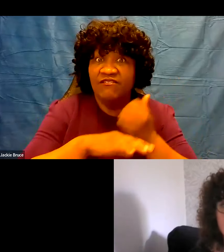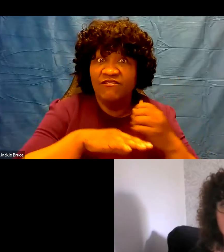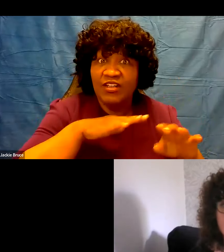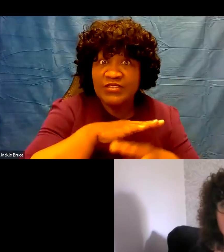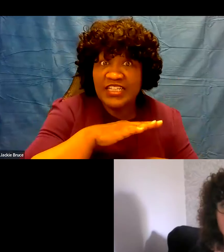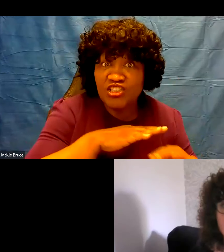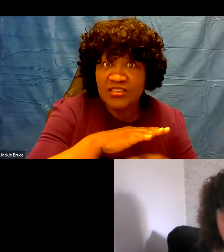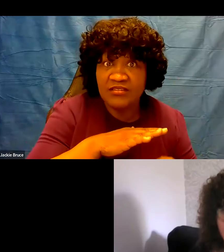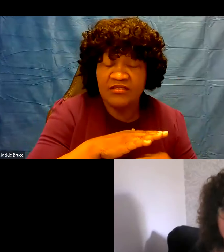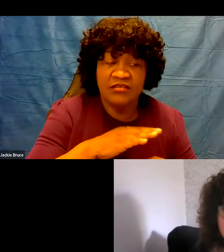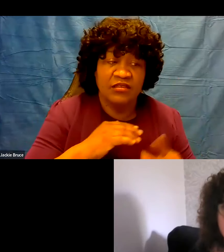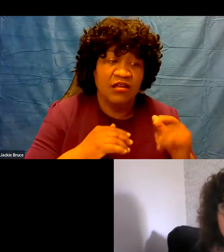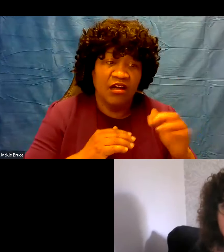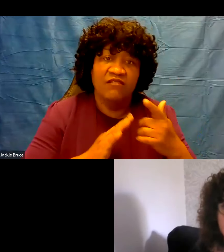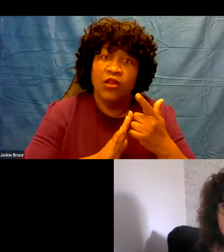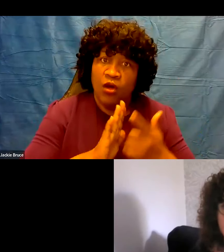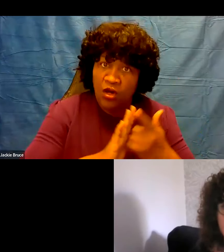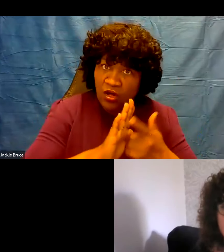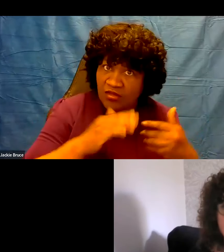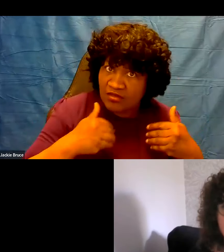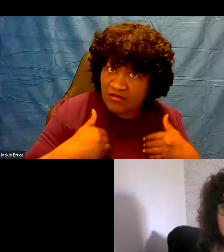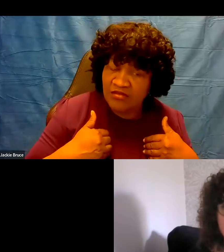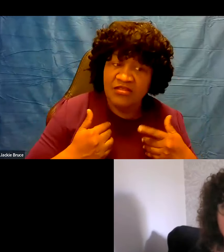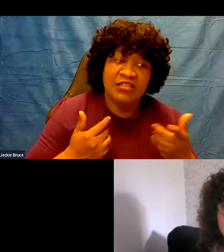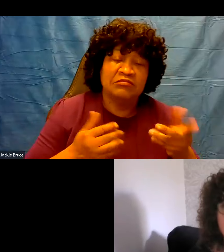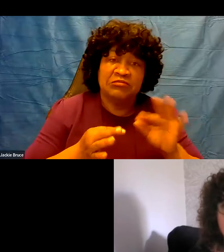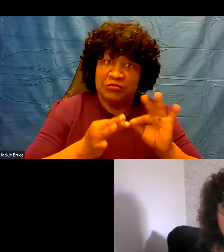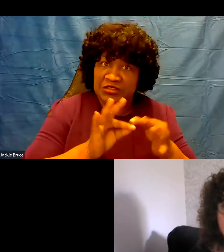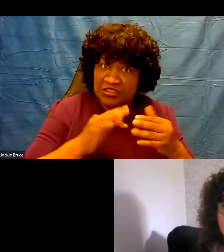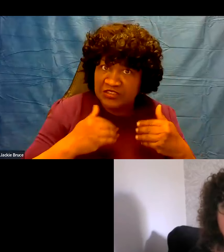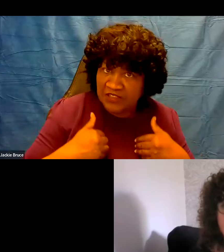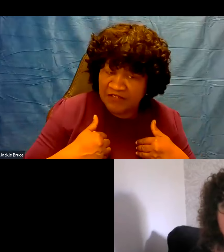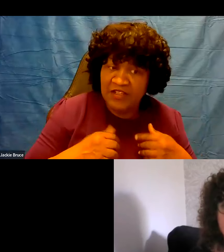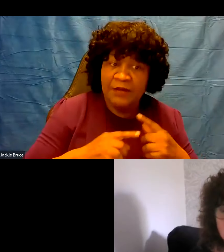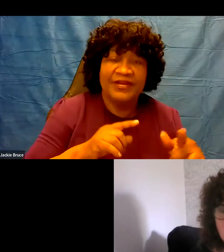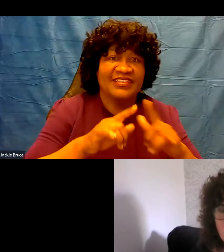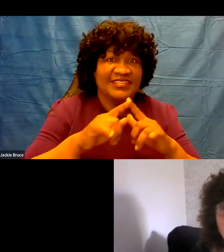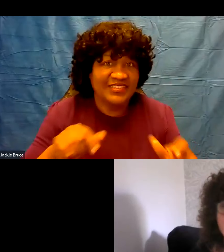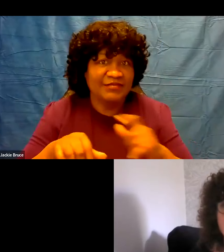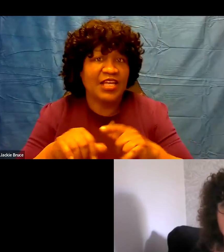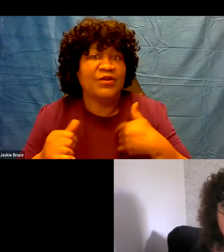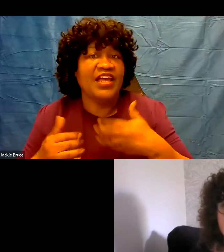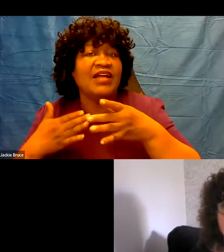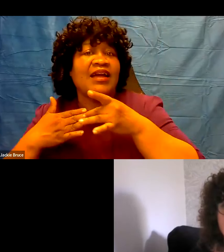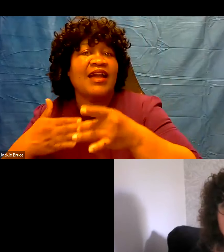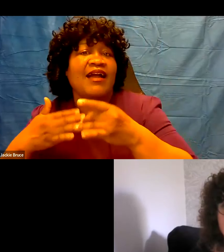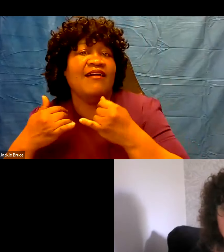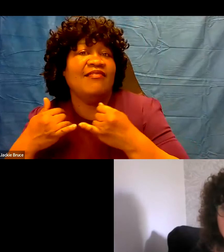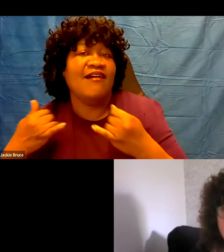of laws and that, you know, there's interpretation there, but we do all have guidelines